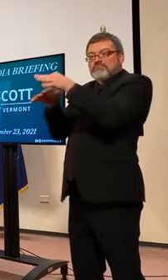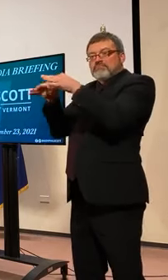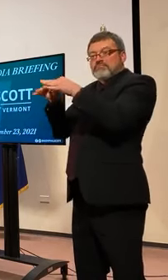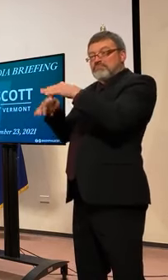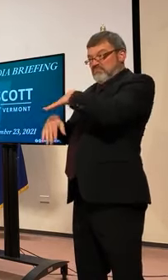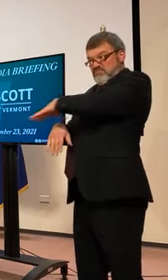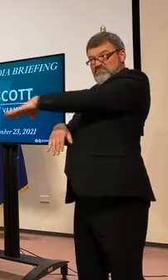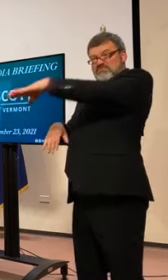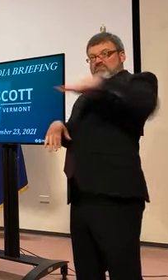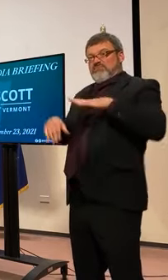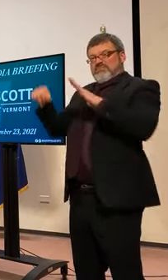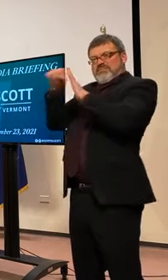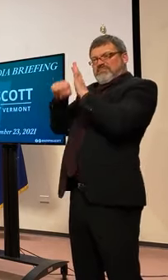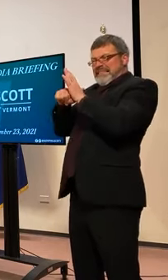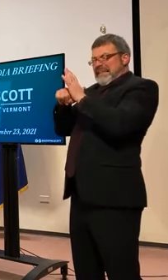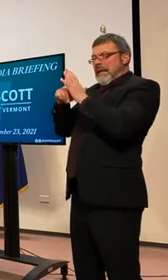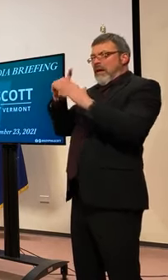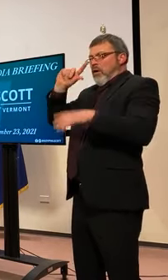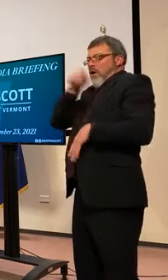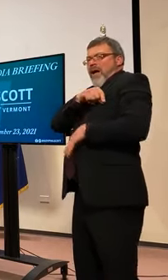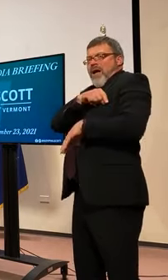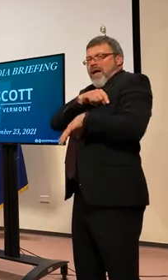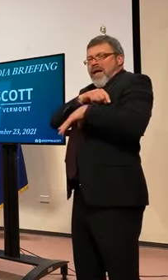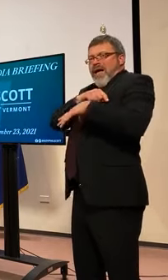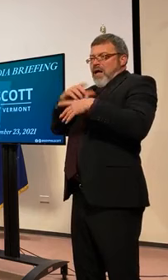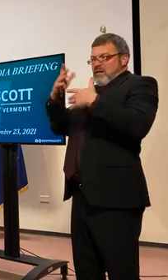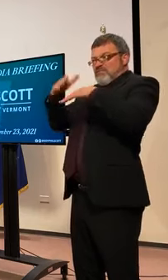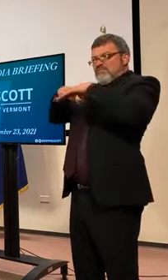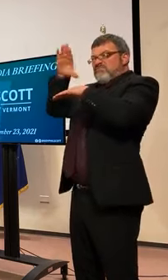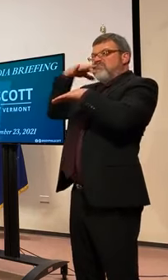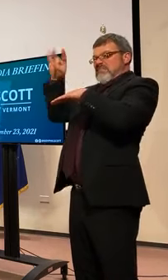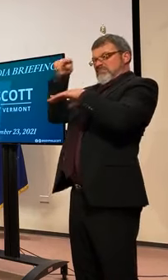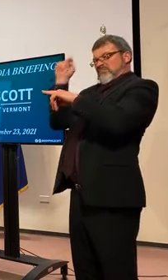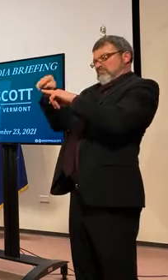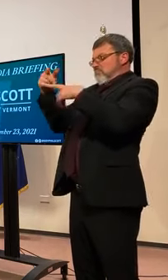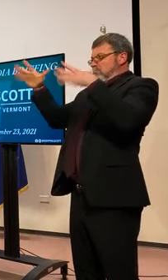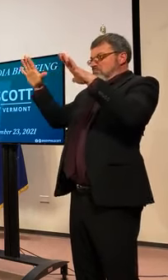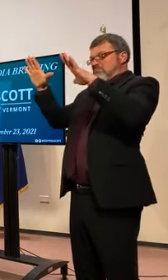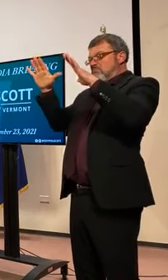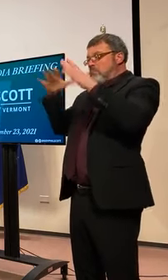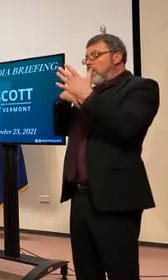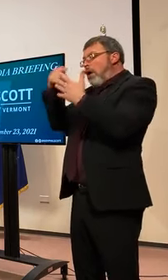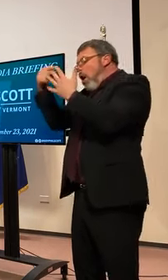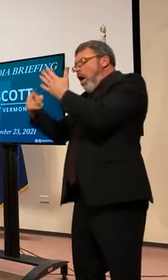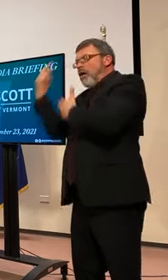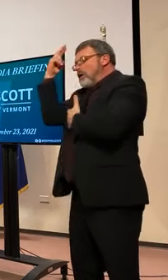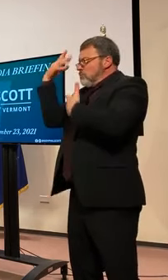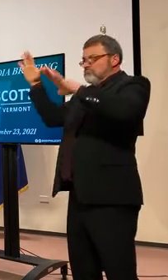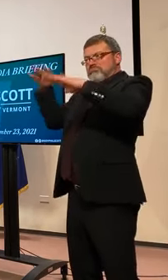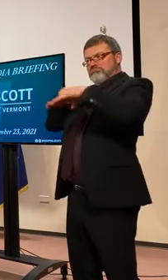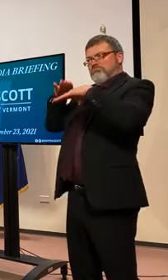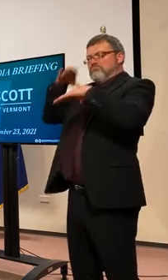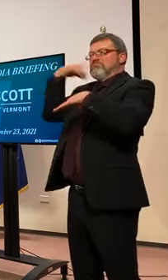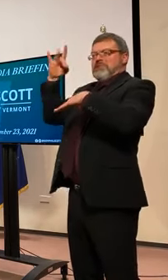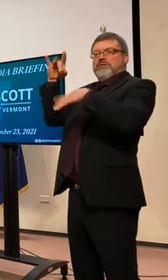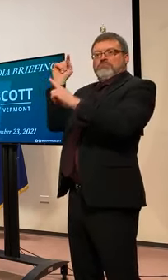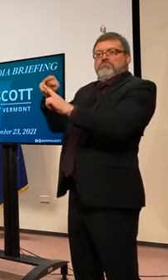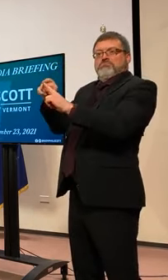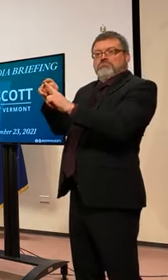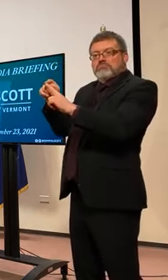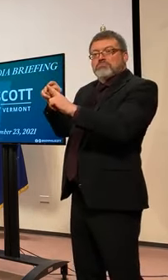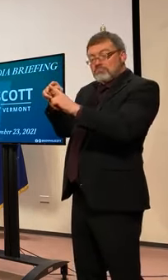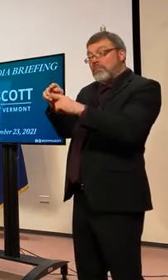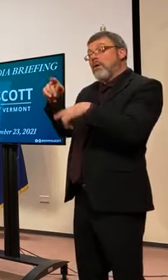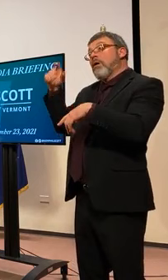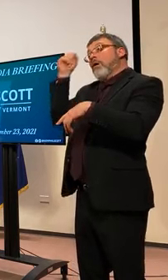last week to everyone 18 and over who met the time requirements. 2 or more months after